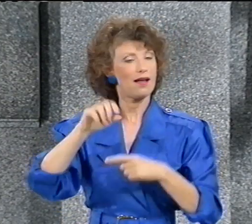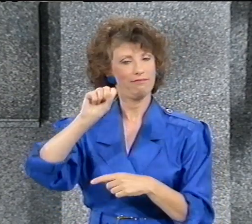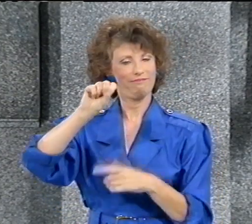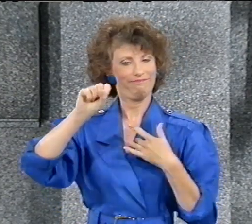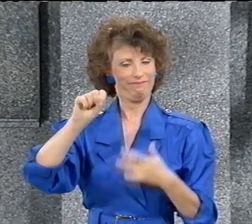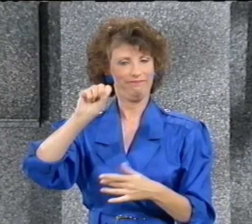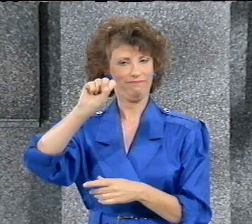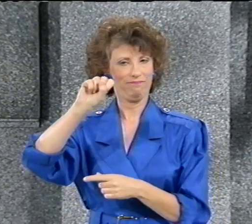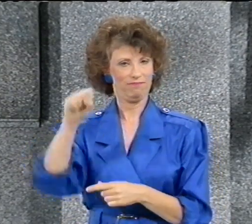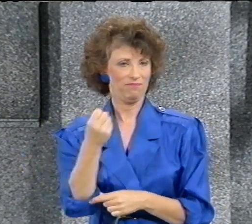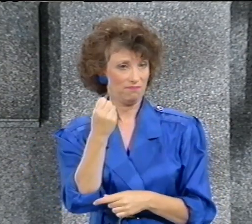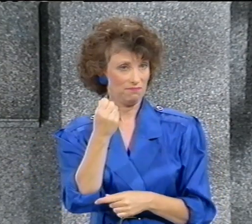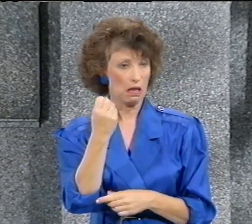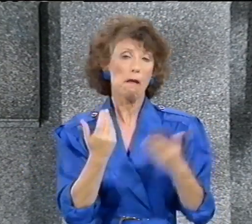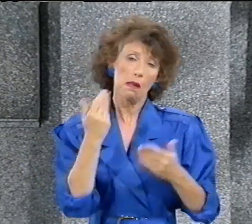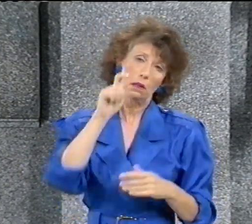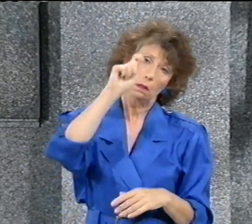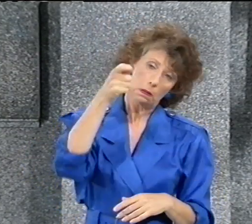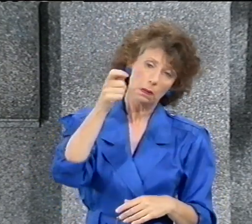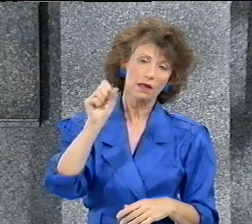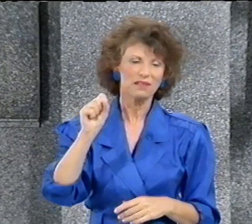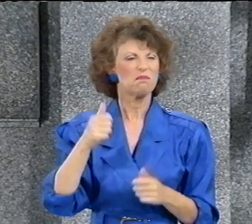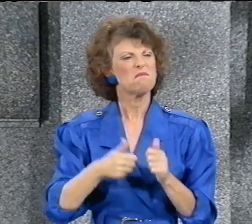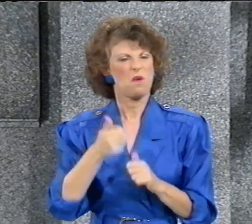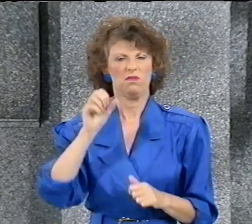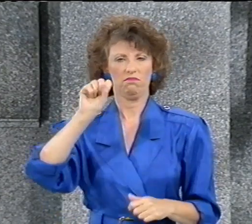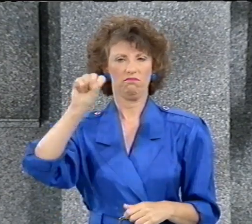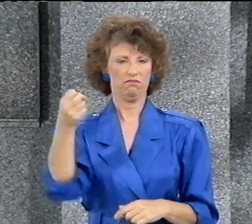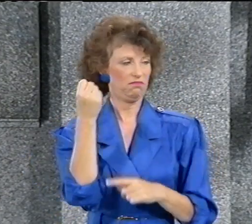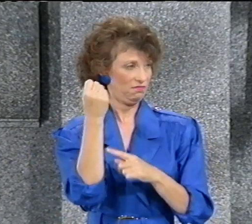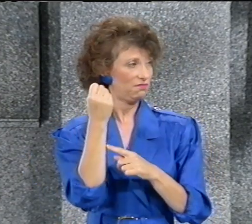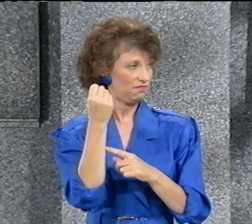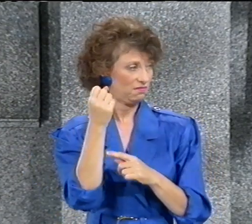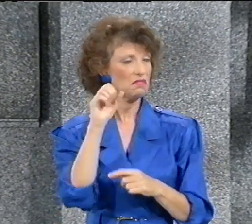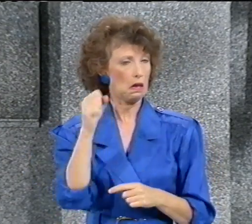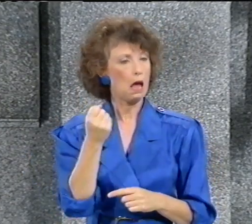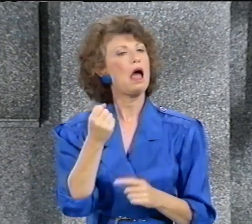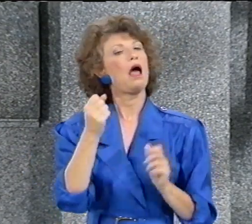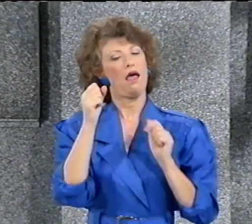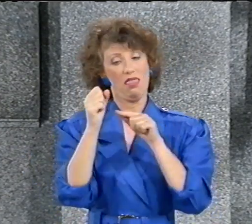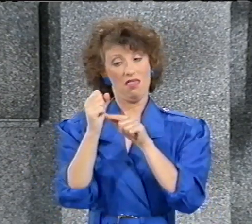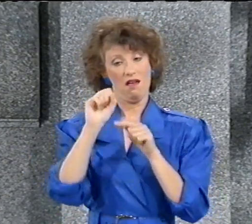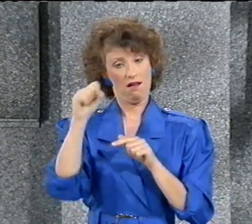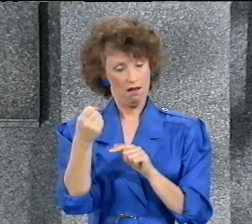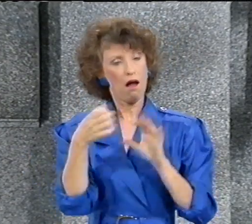ASL, the twisted S sign, and that can get attached to a sign,